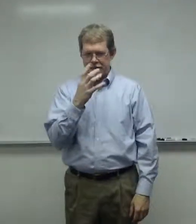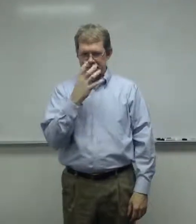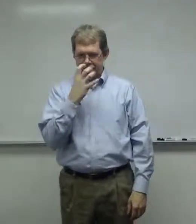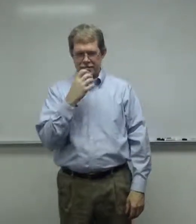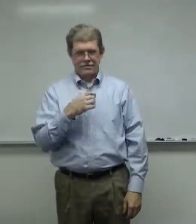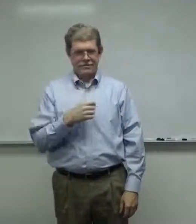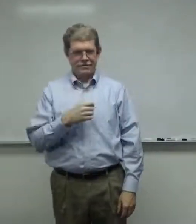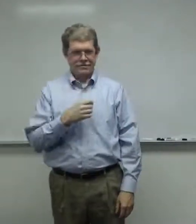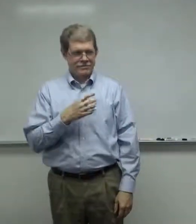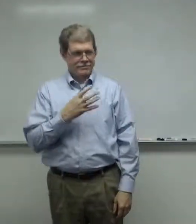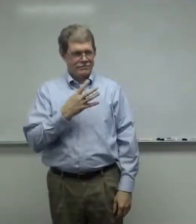I'm mad at you.